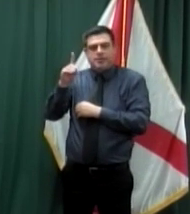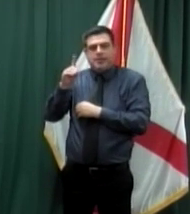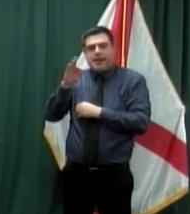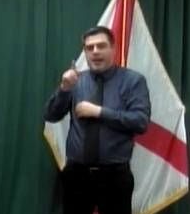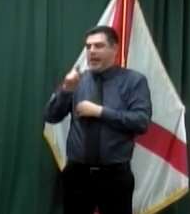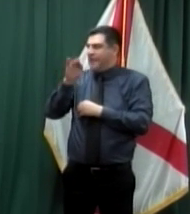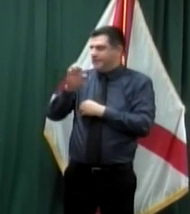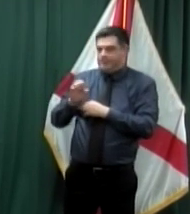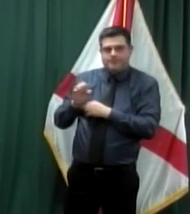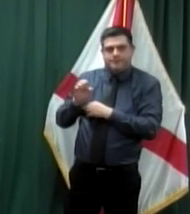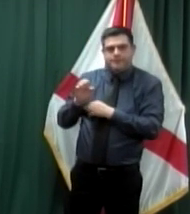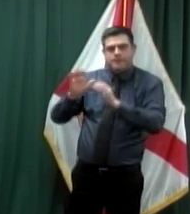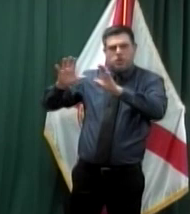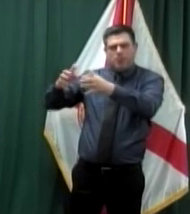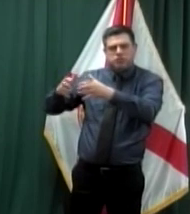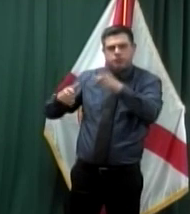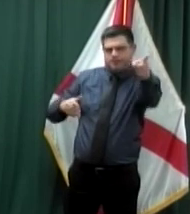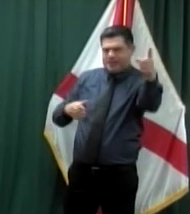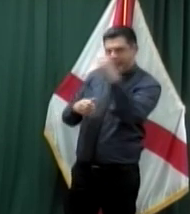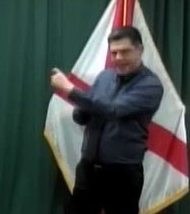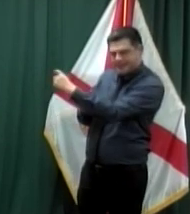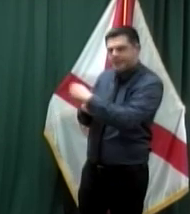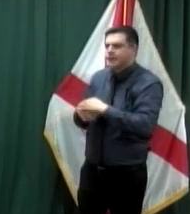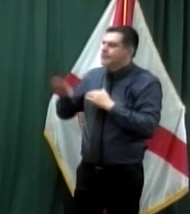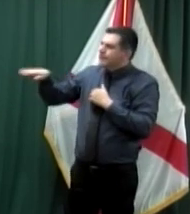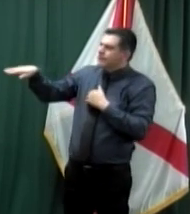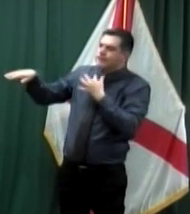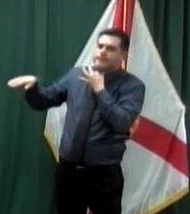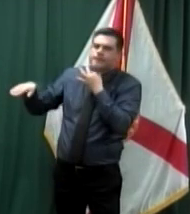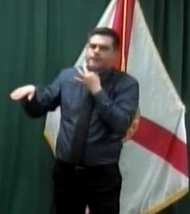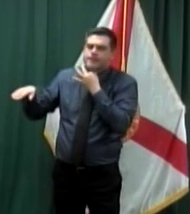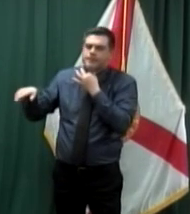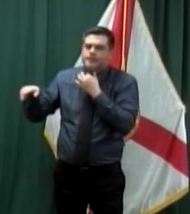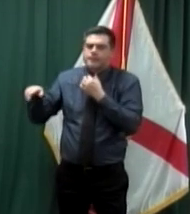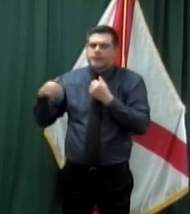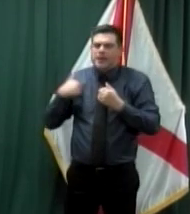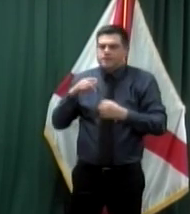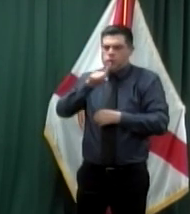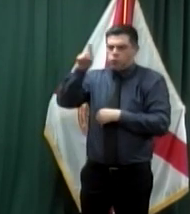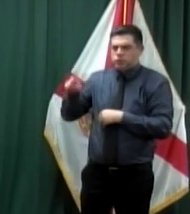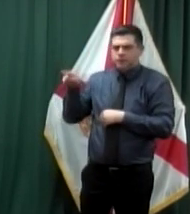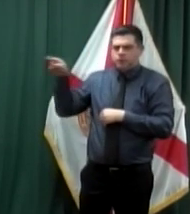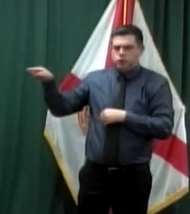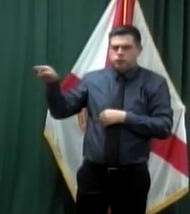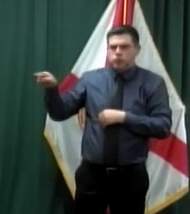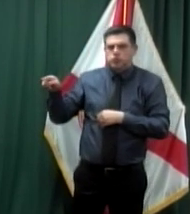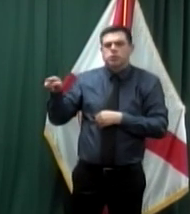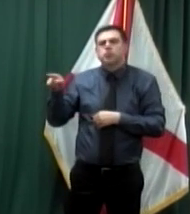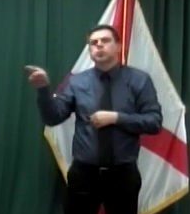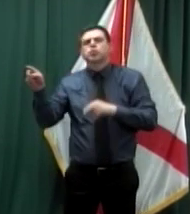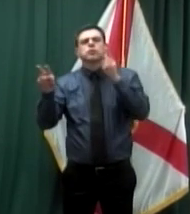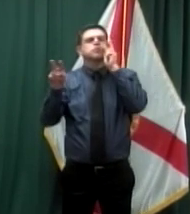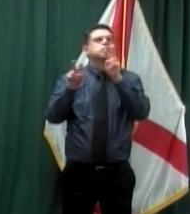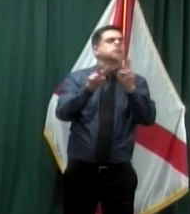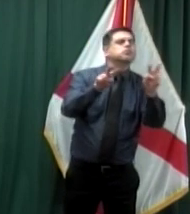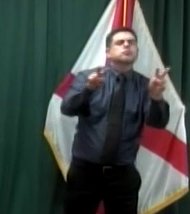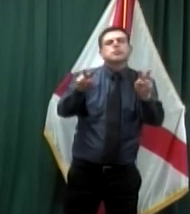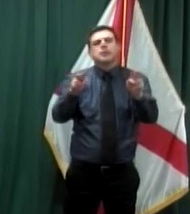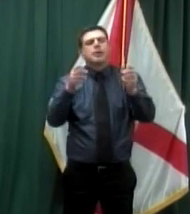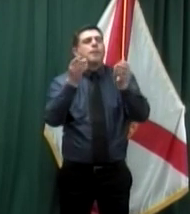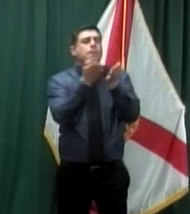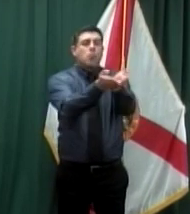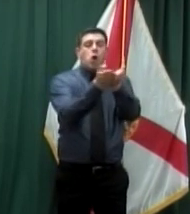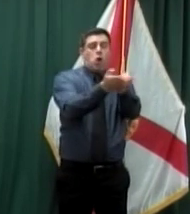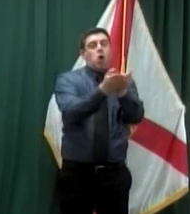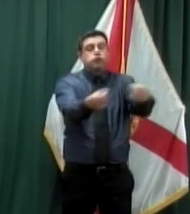I just wanted to clarify, are you also going to be, besides looking for people drinking and boating, are you going to be like the mingle